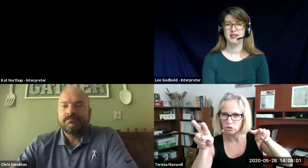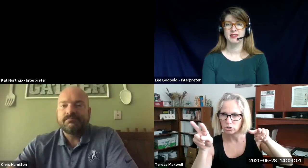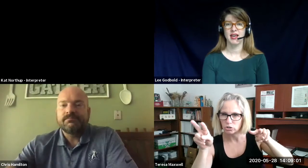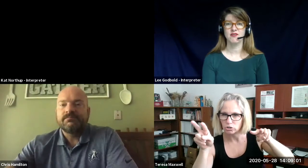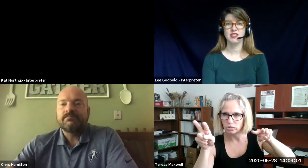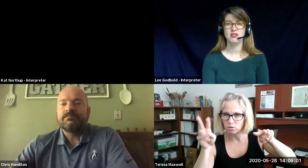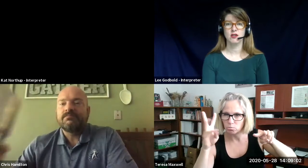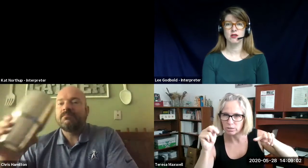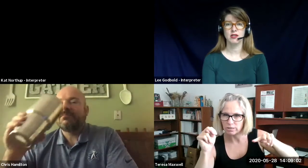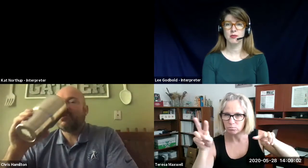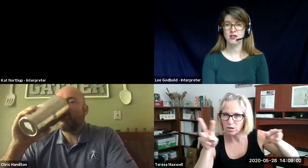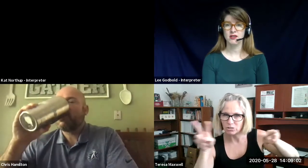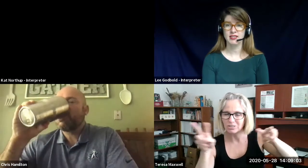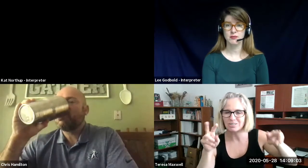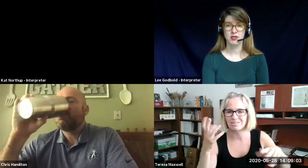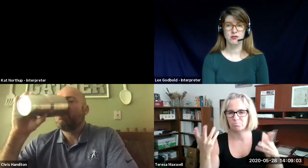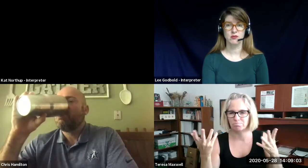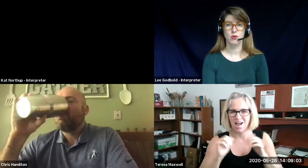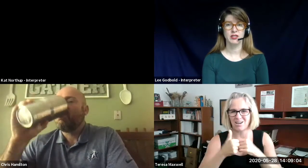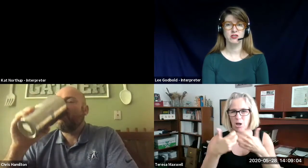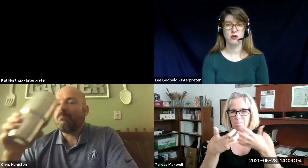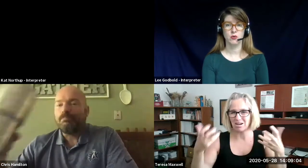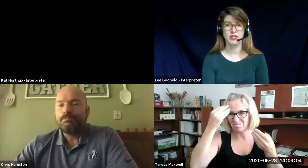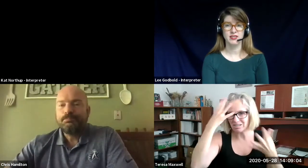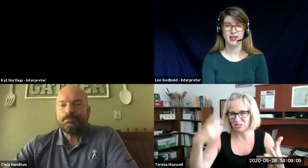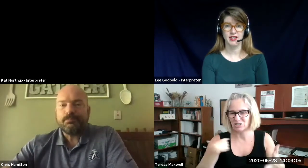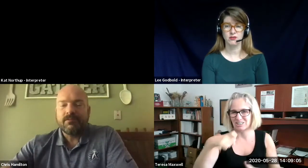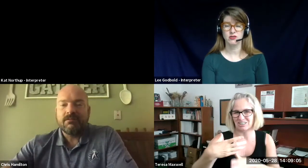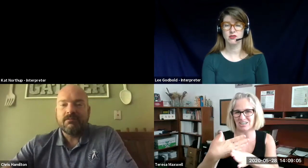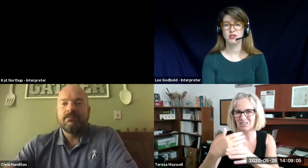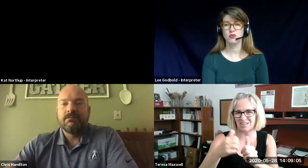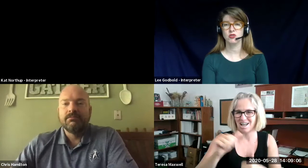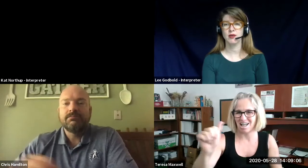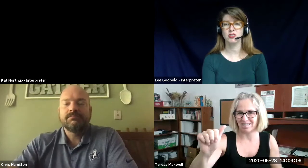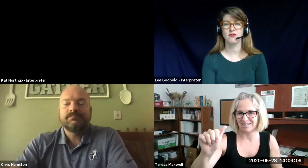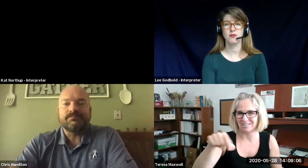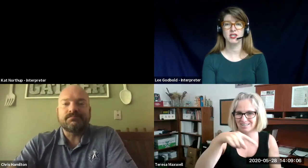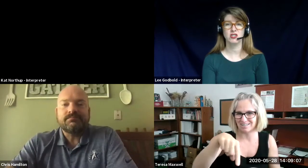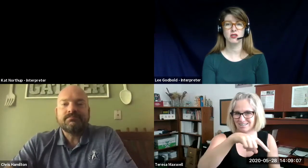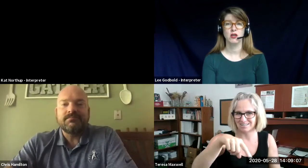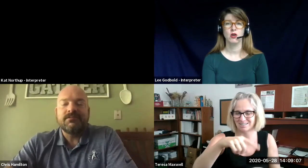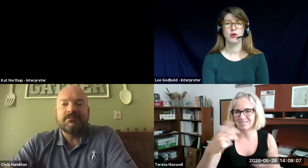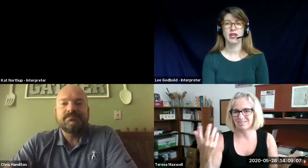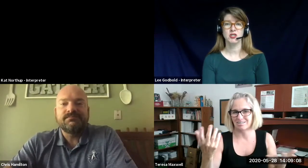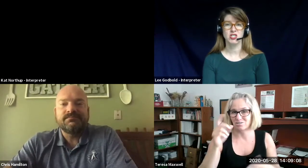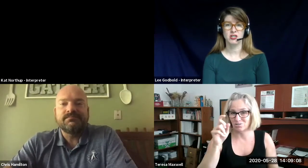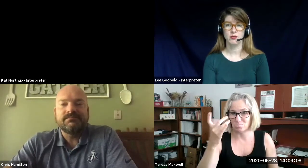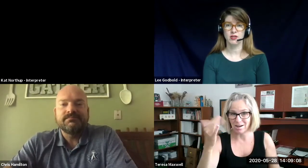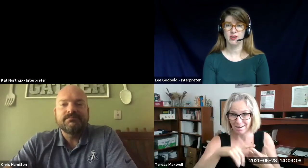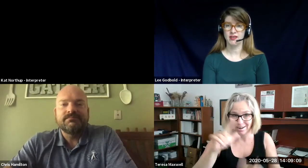Because athletes are keeping their eyes peeled, wanting to know the wins and hows. So I just wonder how much information we can be sharing with our